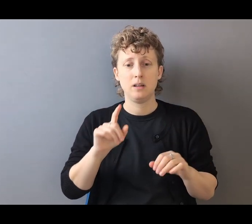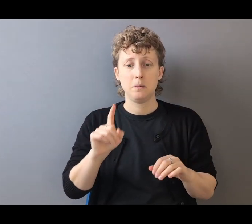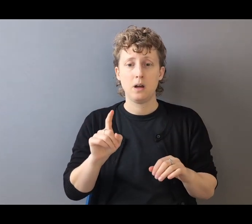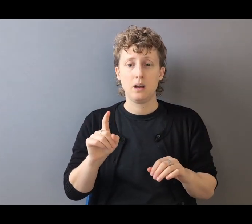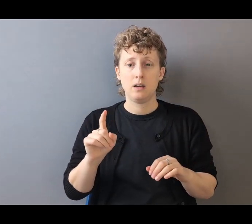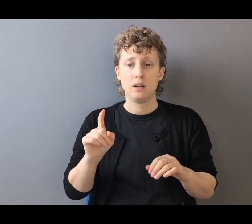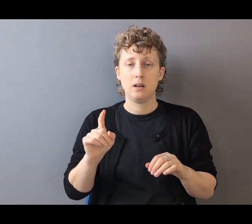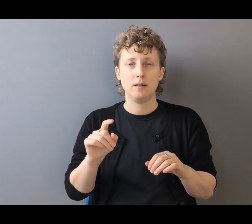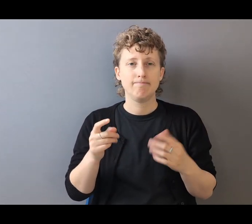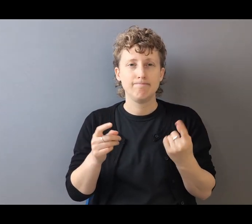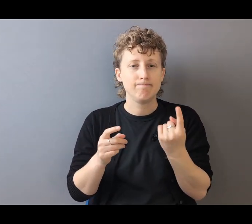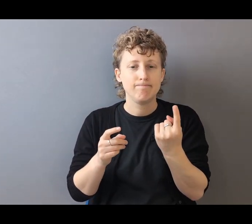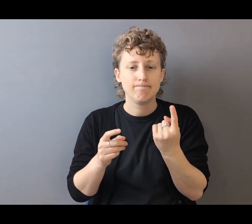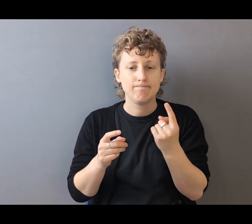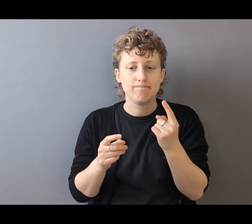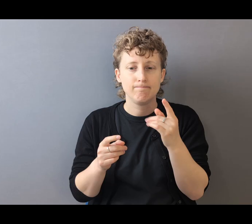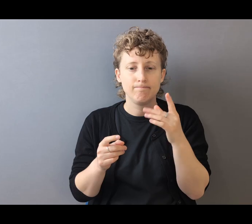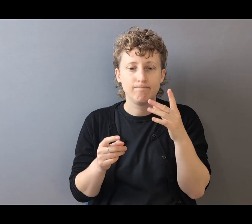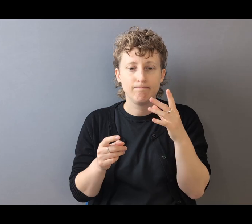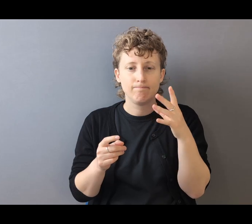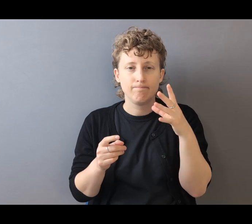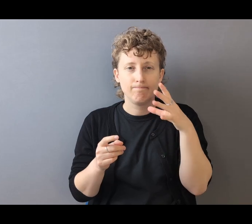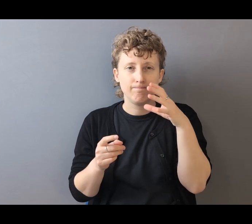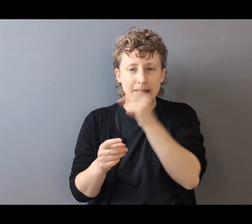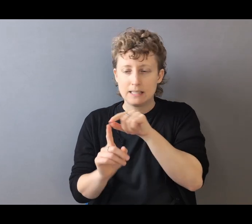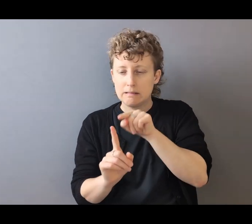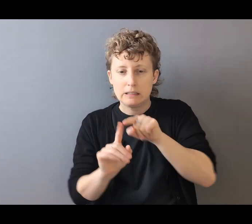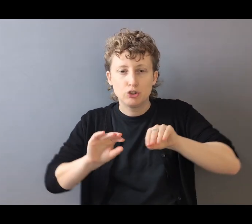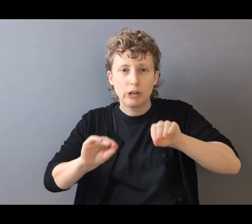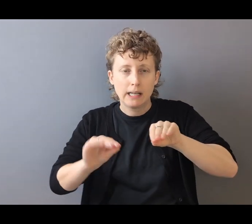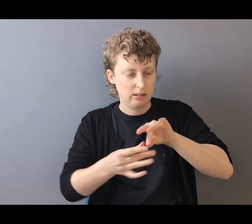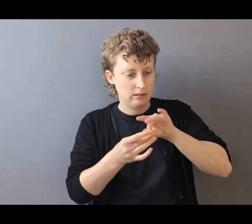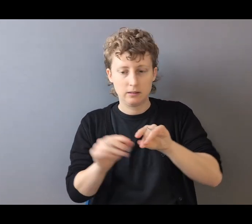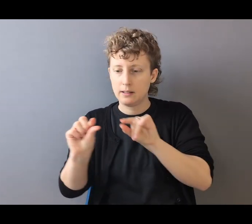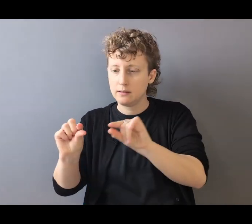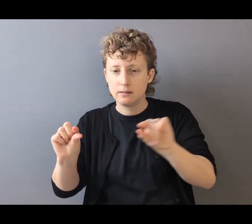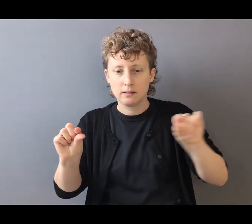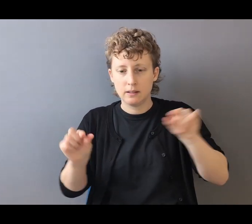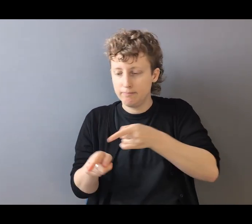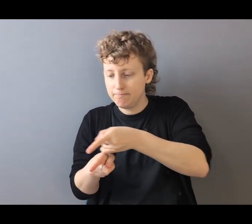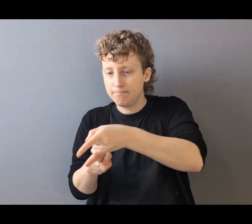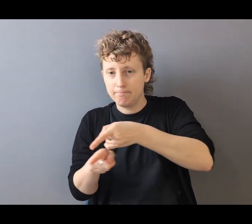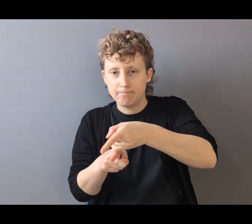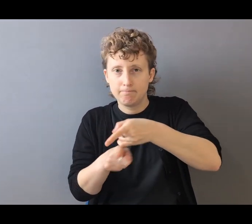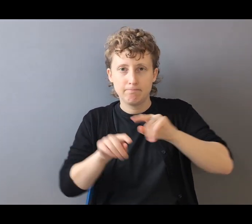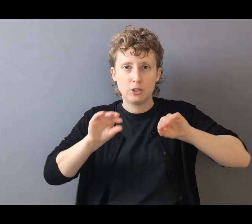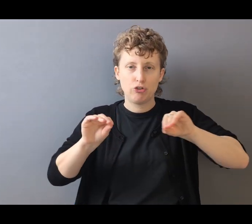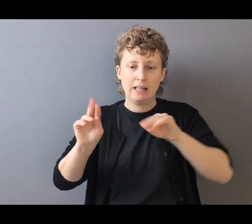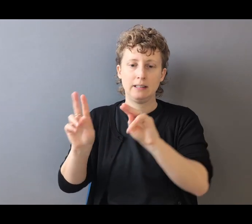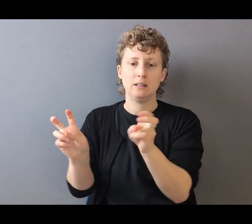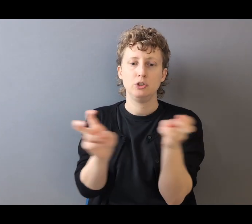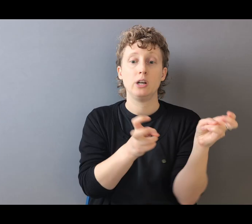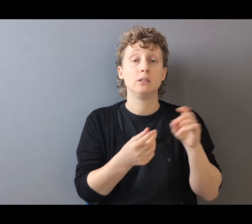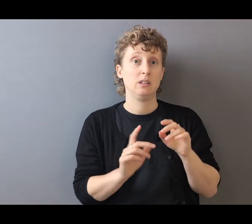small formations on the small subject. Trainings. Yes. Training. Yes, small trainings, especially